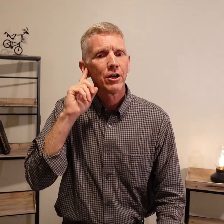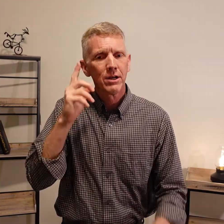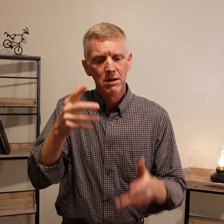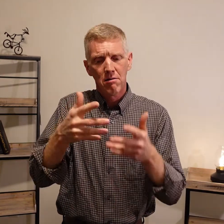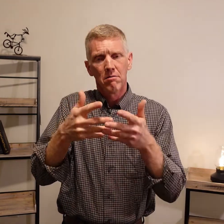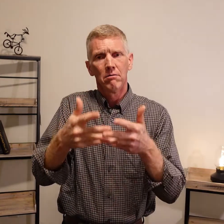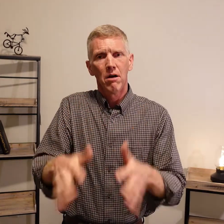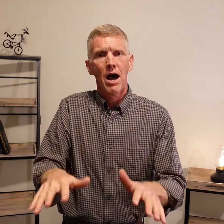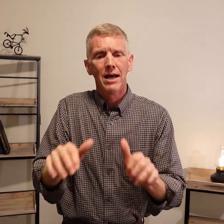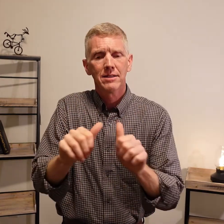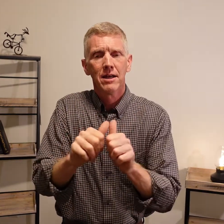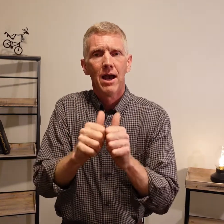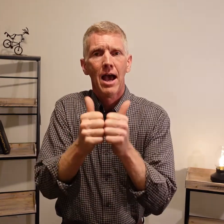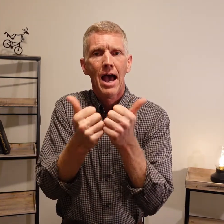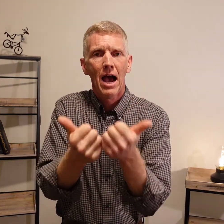Hearing, lost, how?